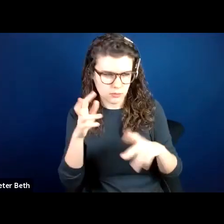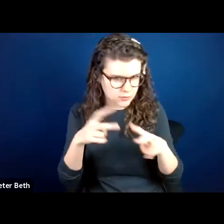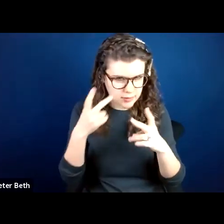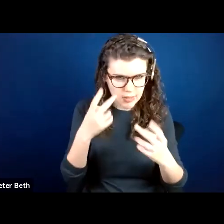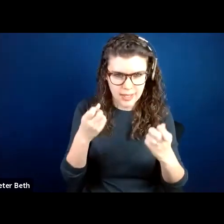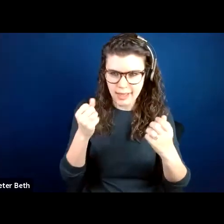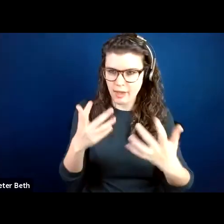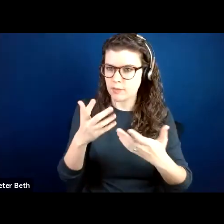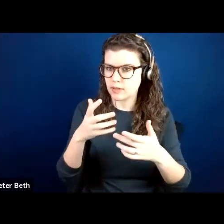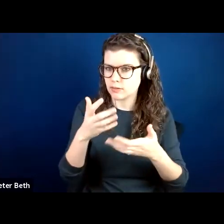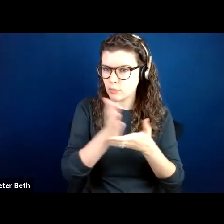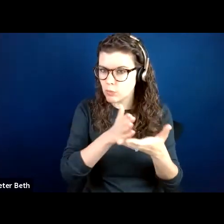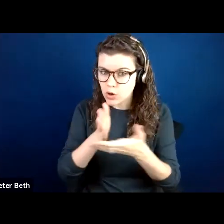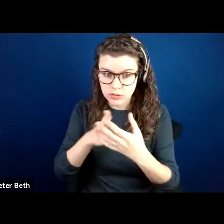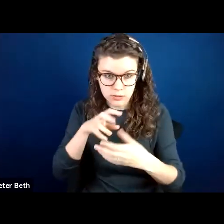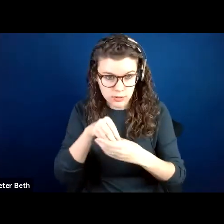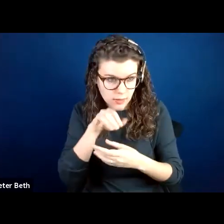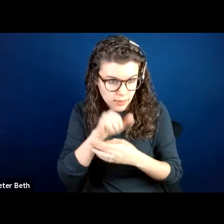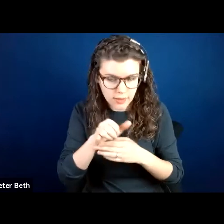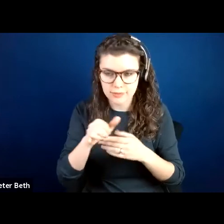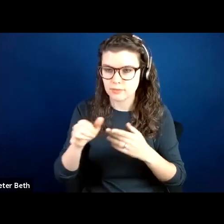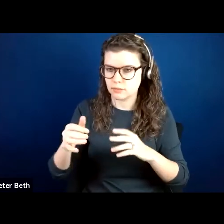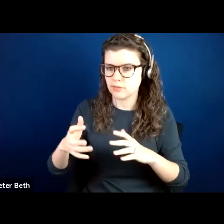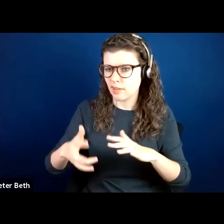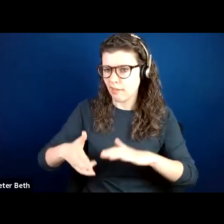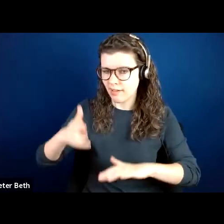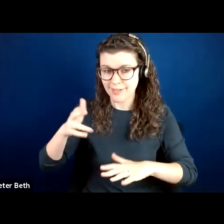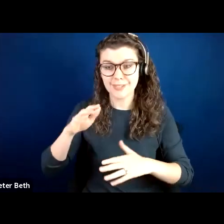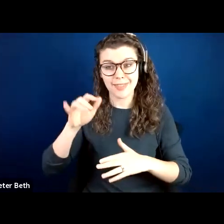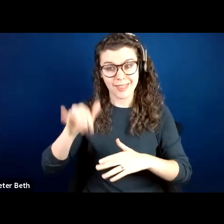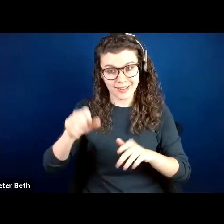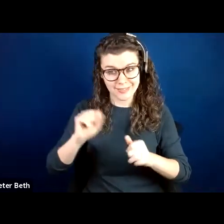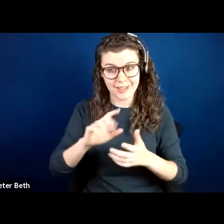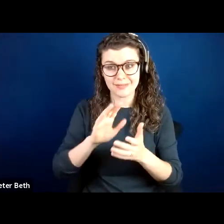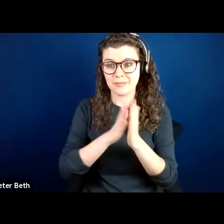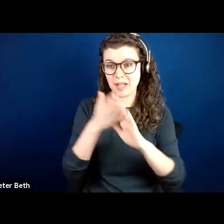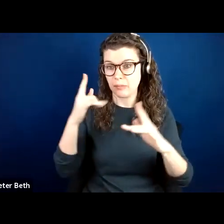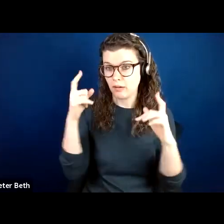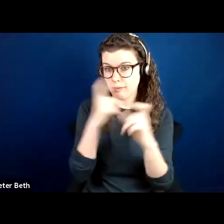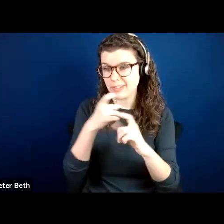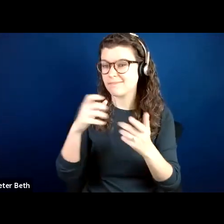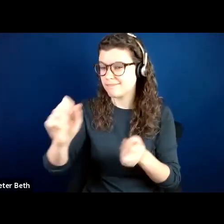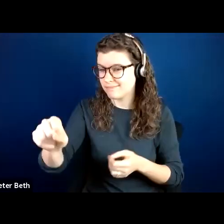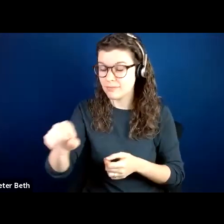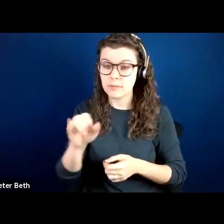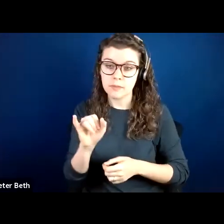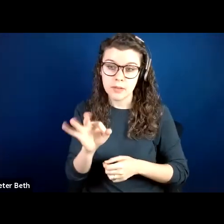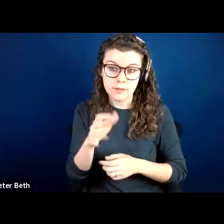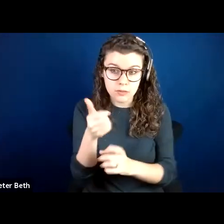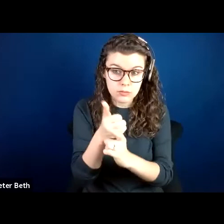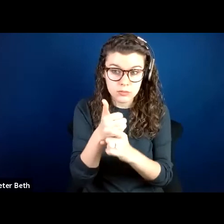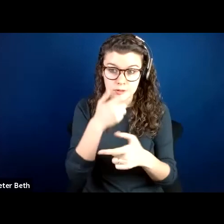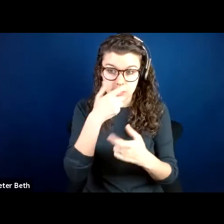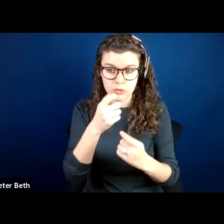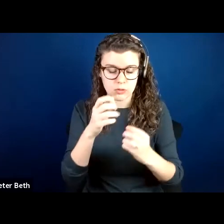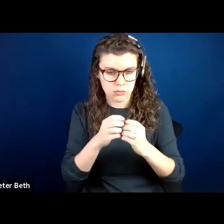provided. And so that stuff gets pretty complicated and technical, but if you are interested in